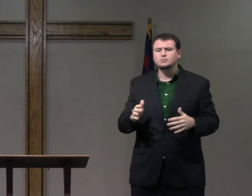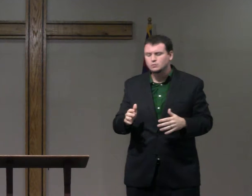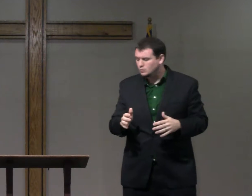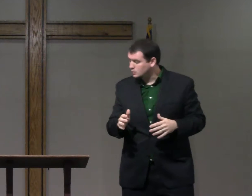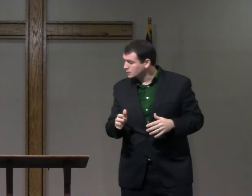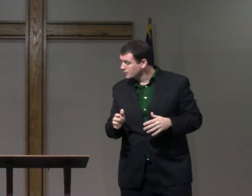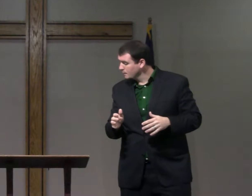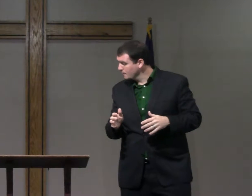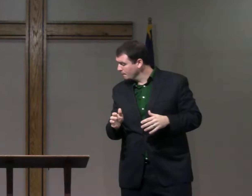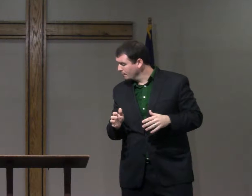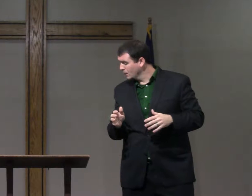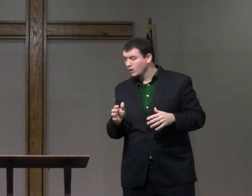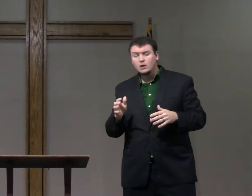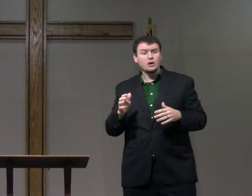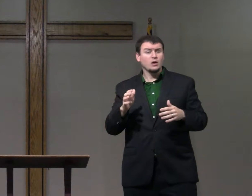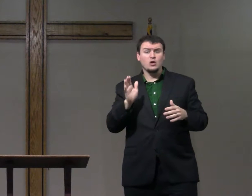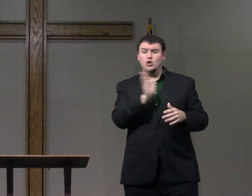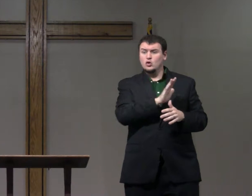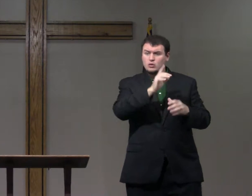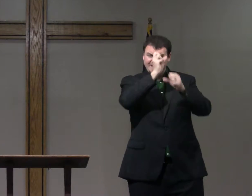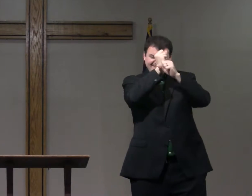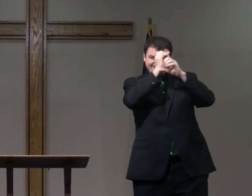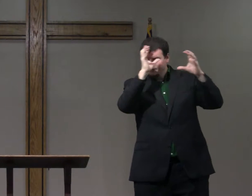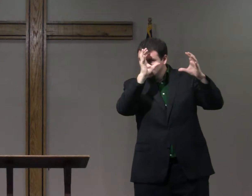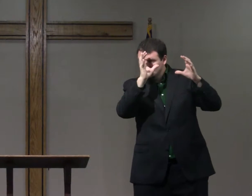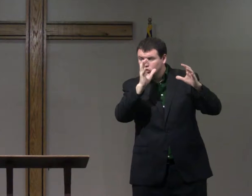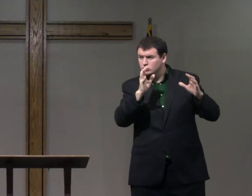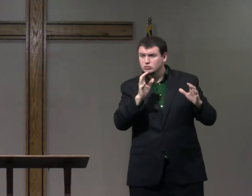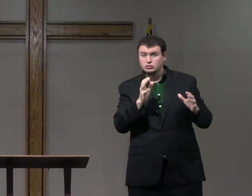She had a great presentation. Her vision